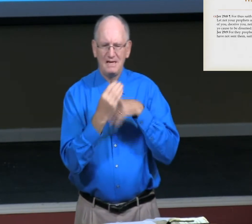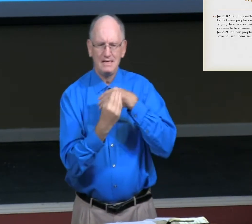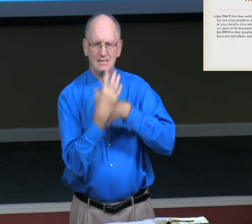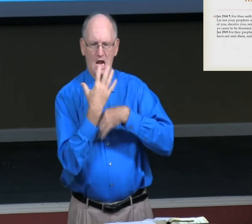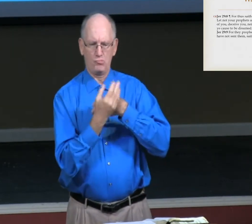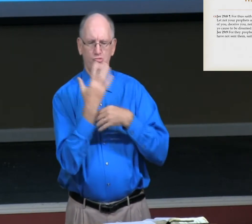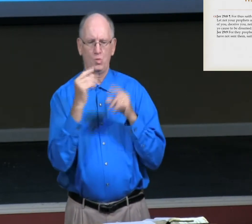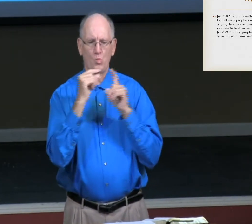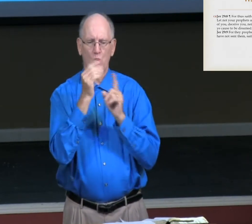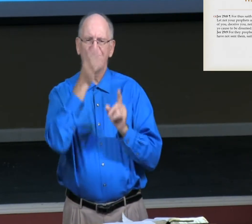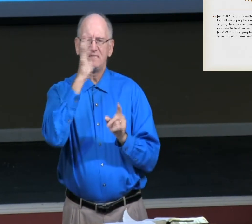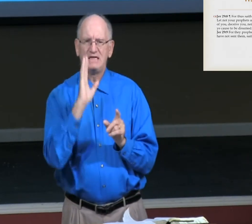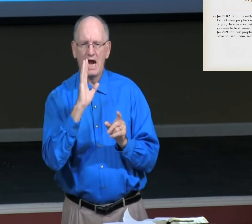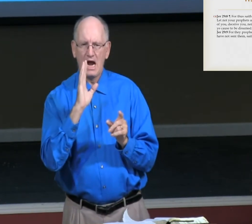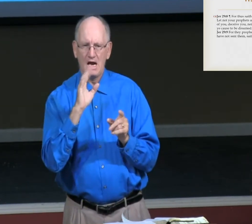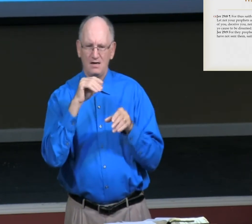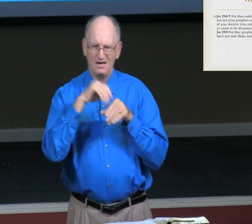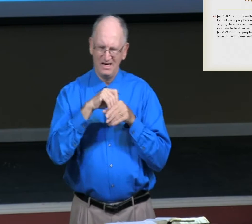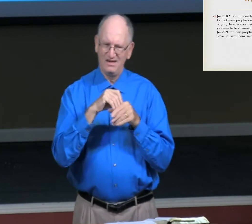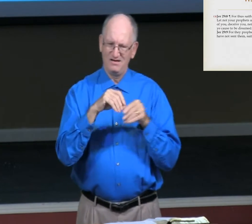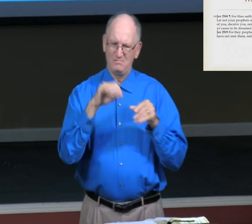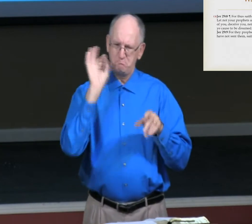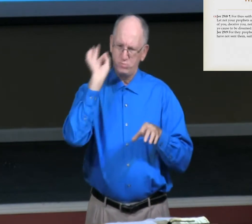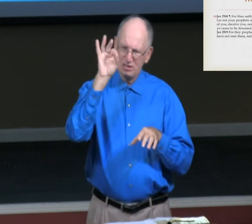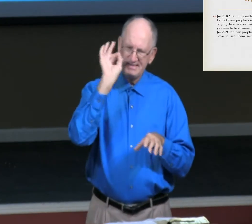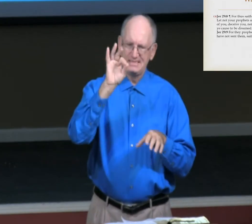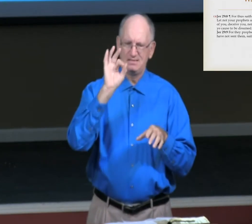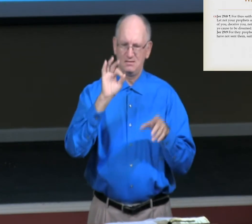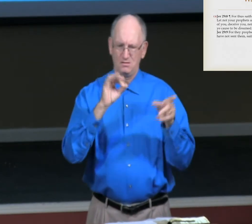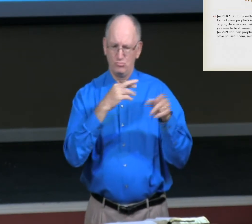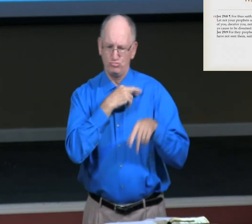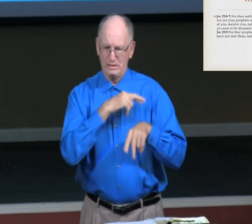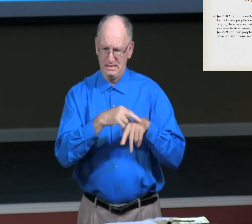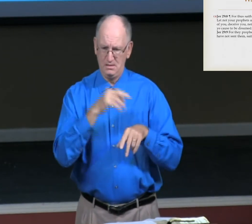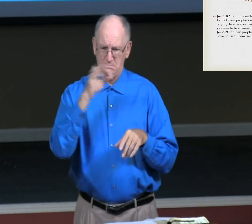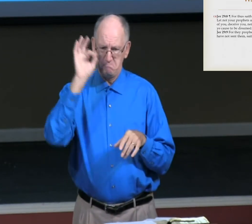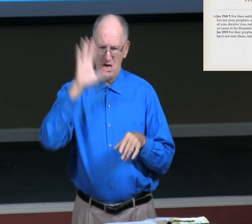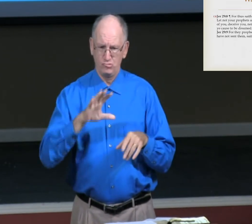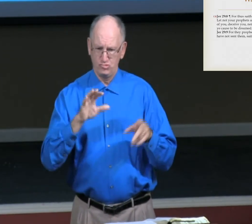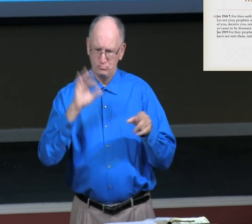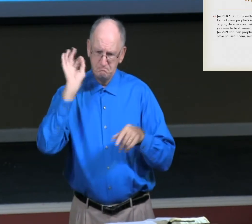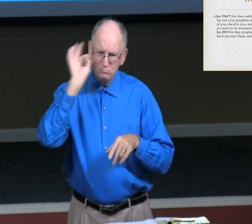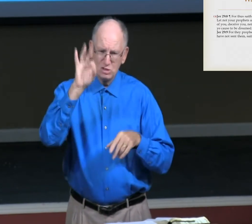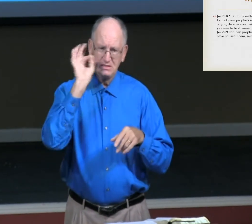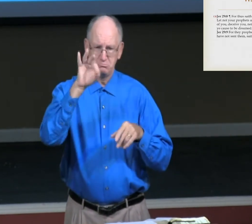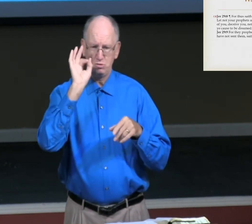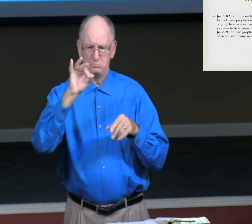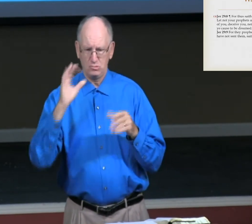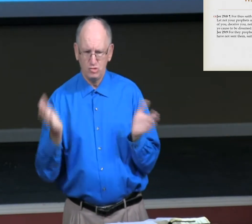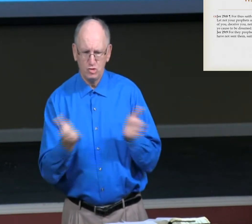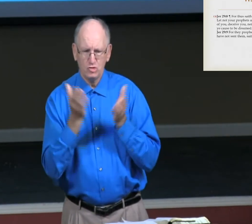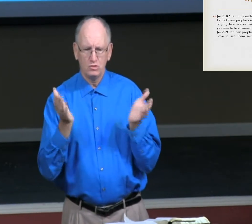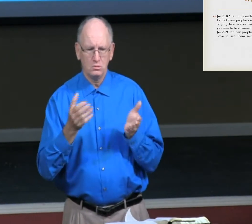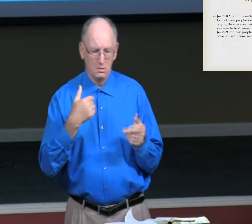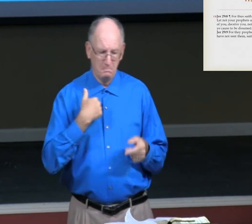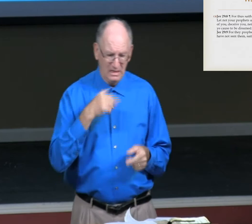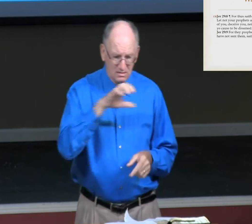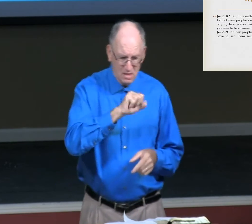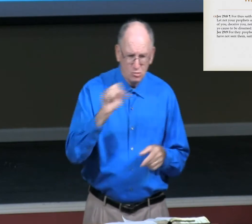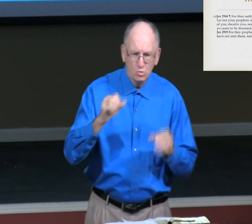and learn. Keep that counsel of the Word of God. You know, when Pastor Reggie preaches and